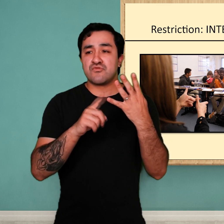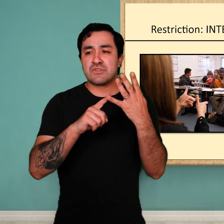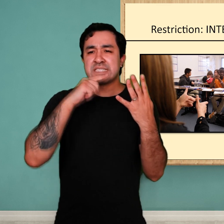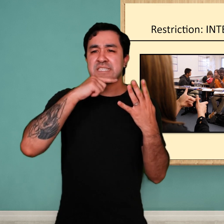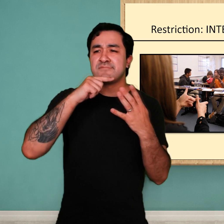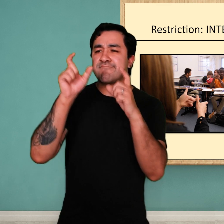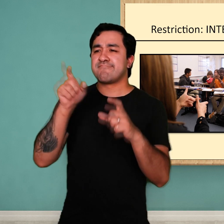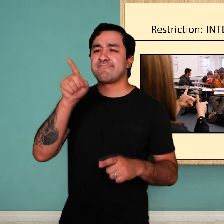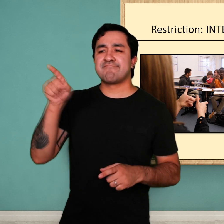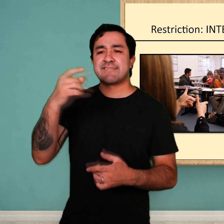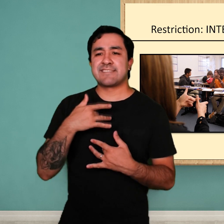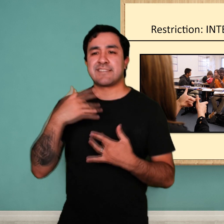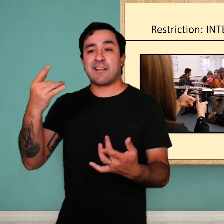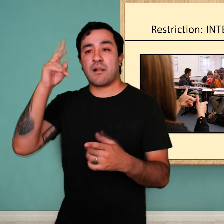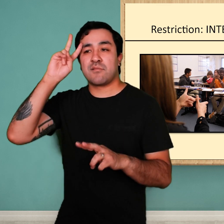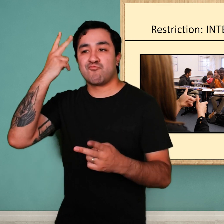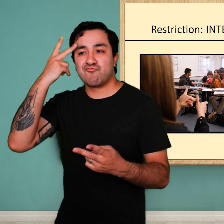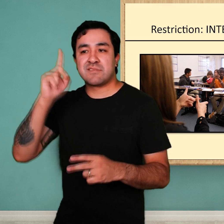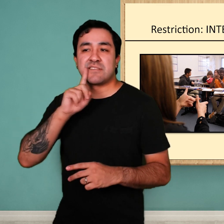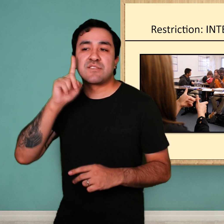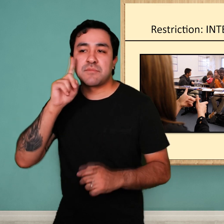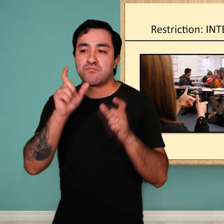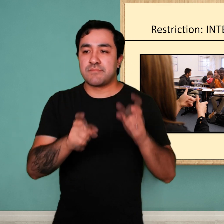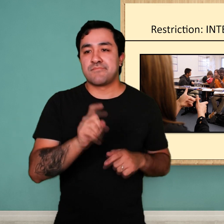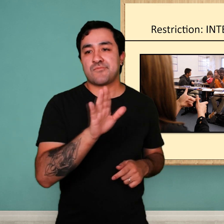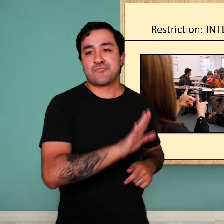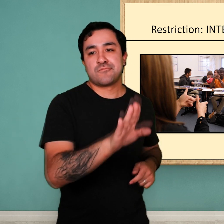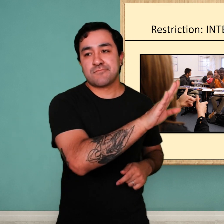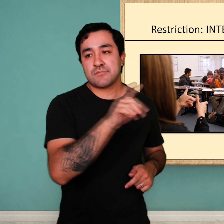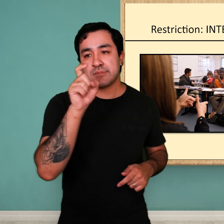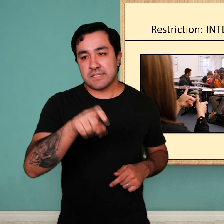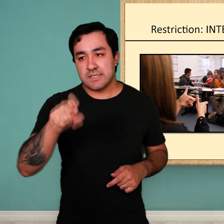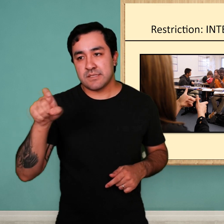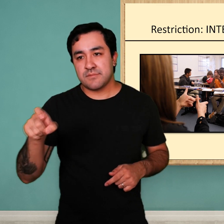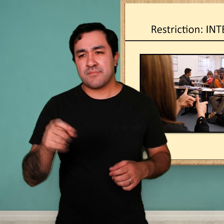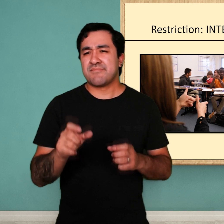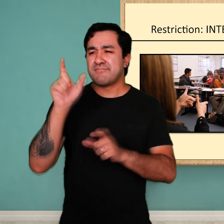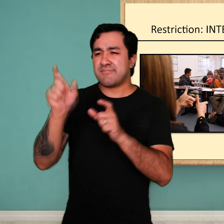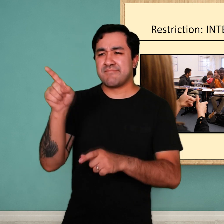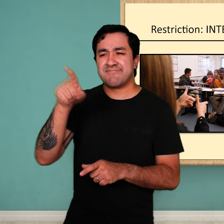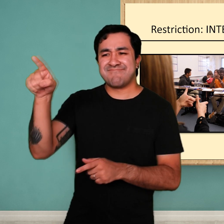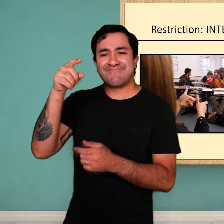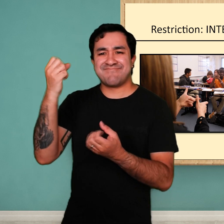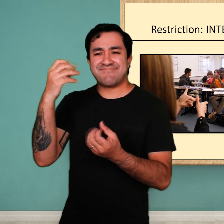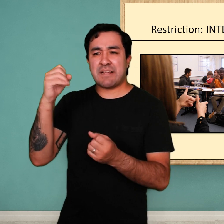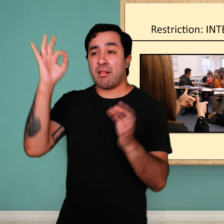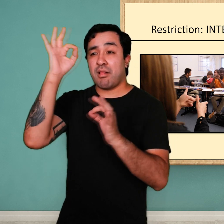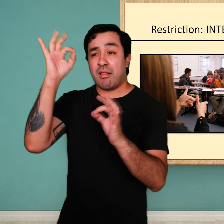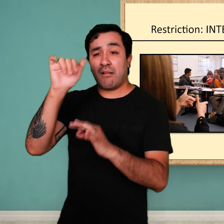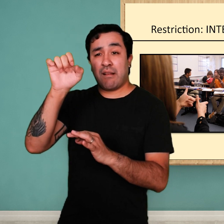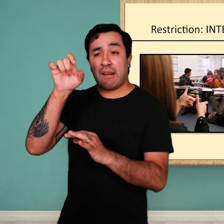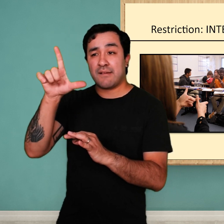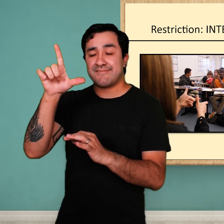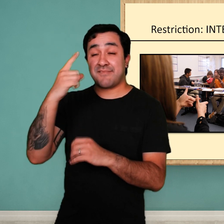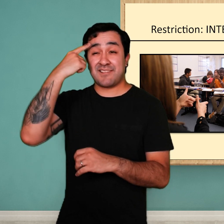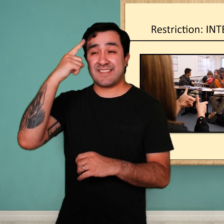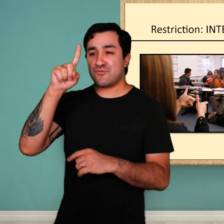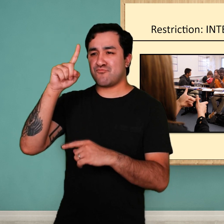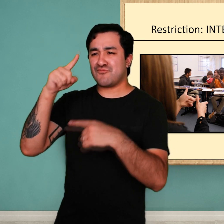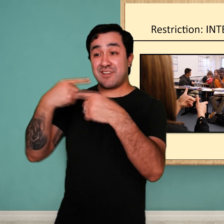Finally, hearing people's misunderstandings of the deaf community create a restrictive environment. Many people are unaware that American Sign Language